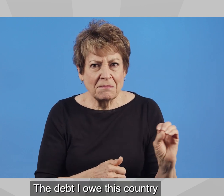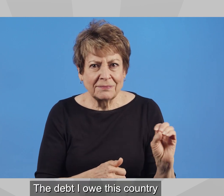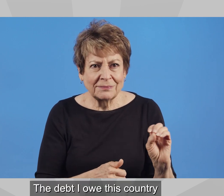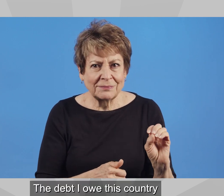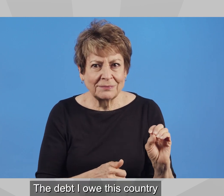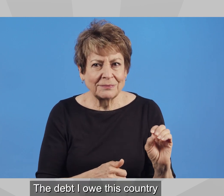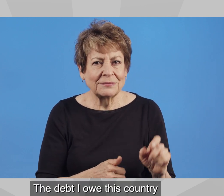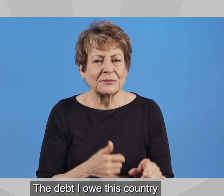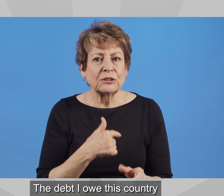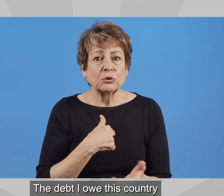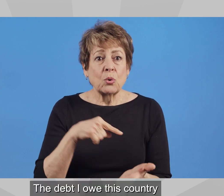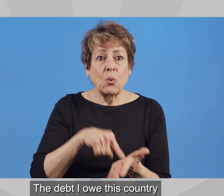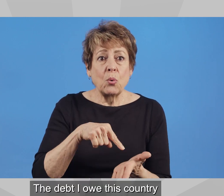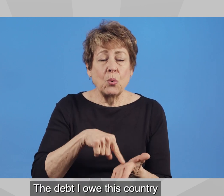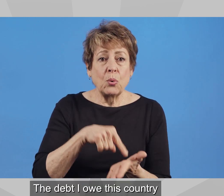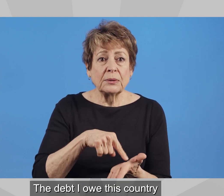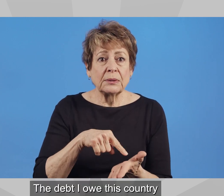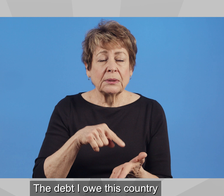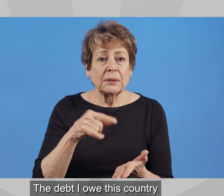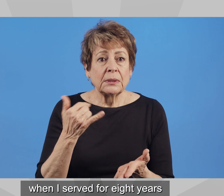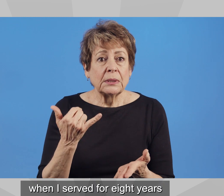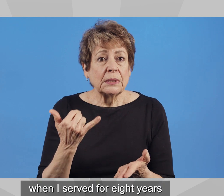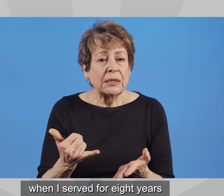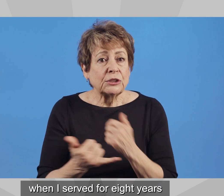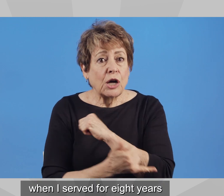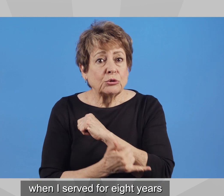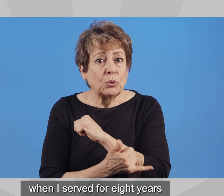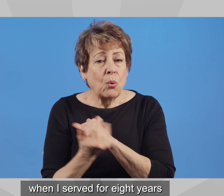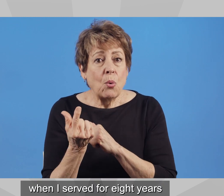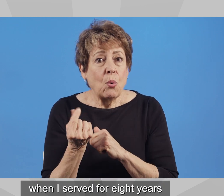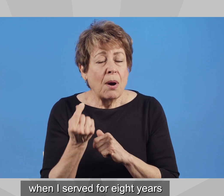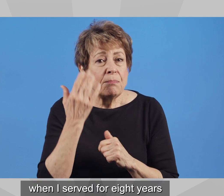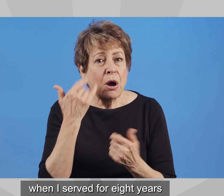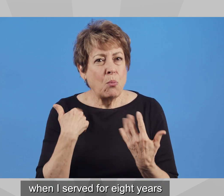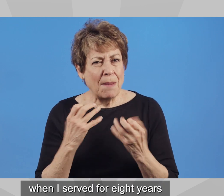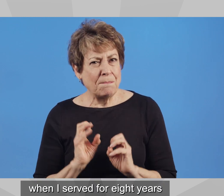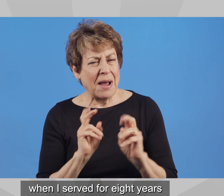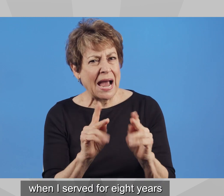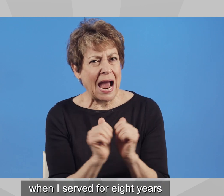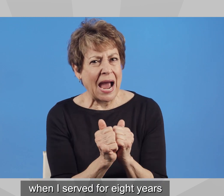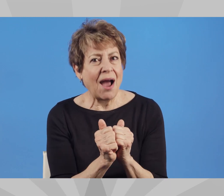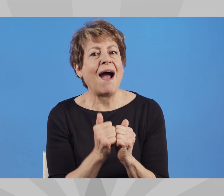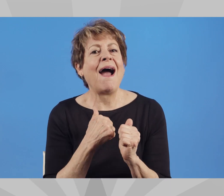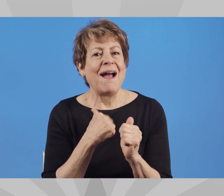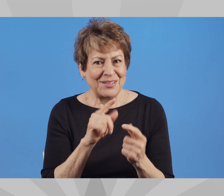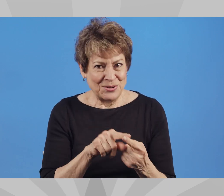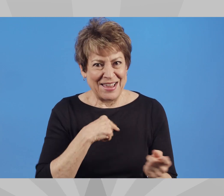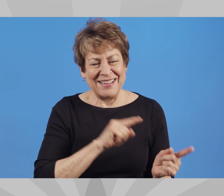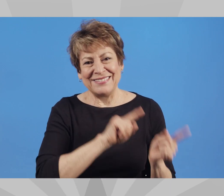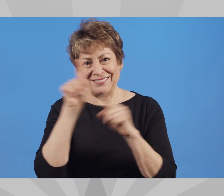The debt I owe this country was partially paid back when I served for 8 years as a combat medic in the Army.